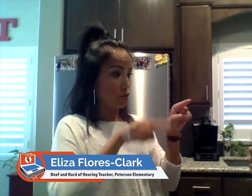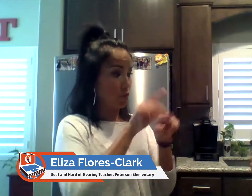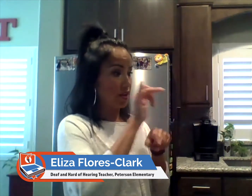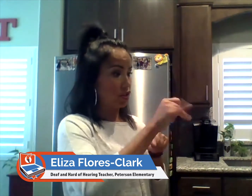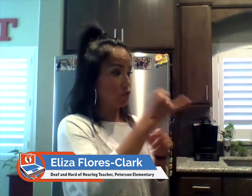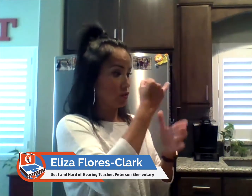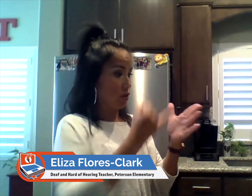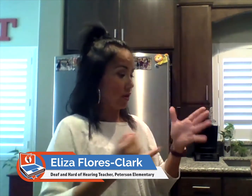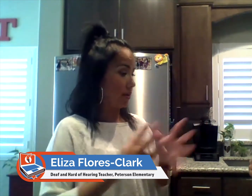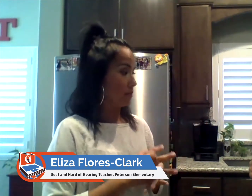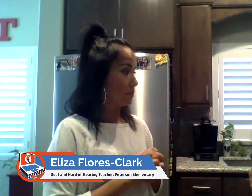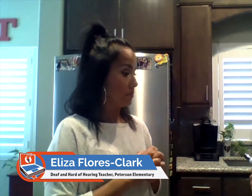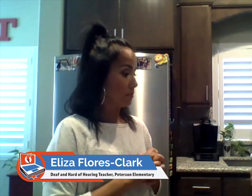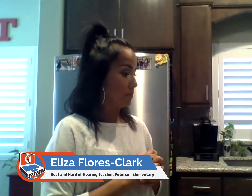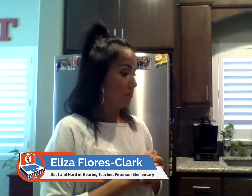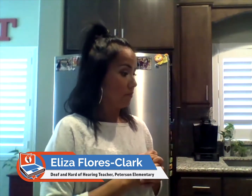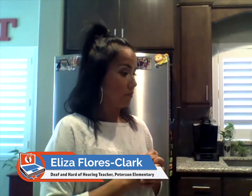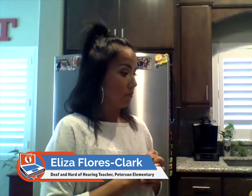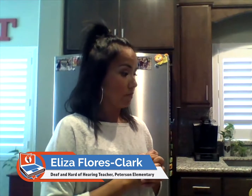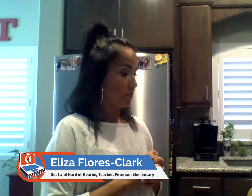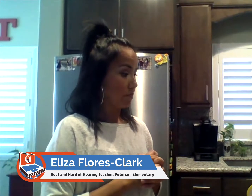that you are drawing. 1/4.